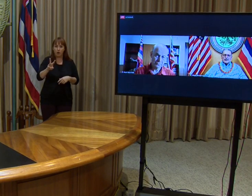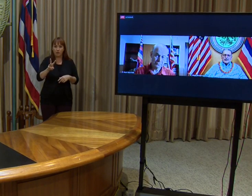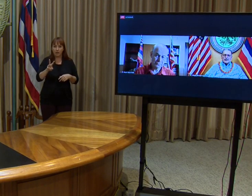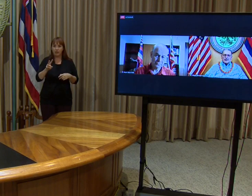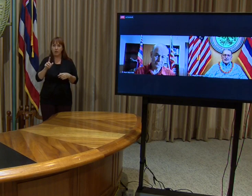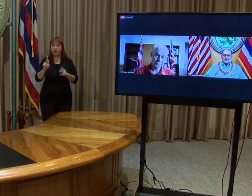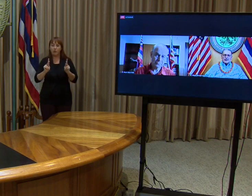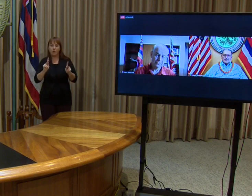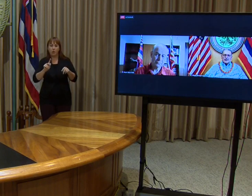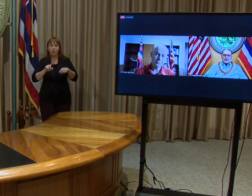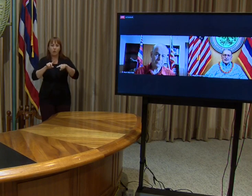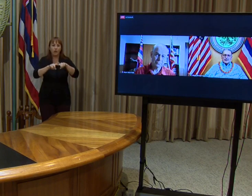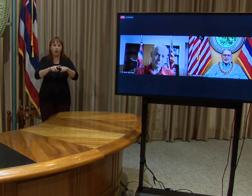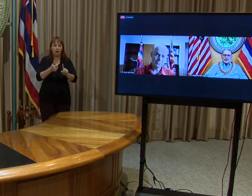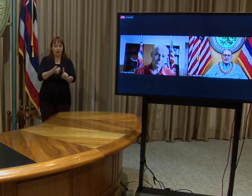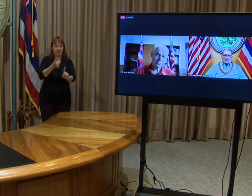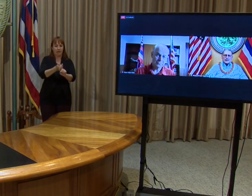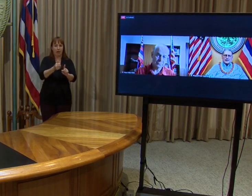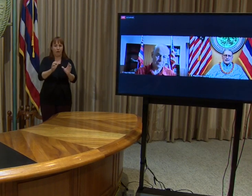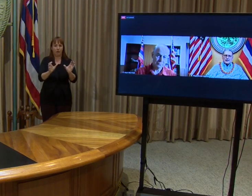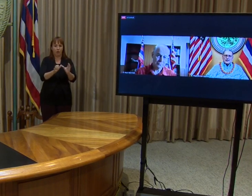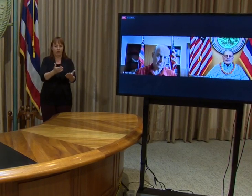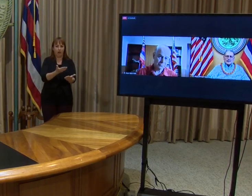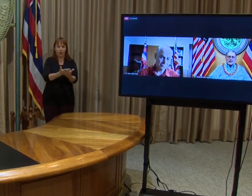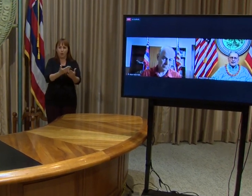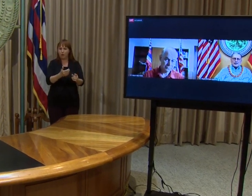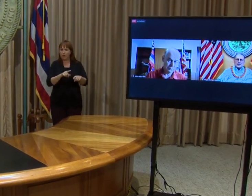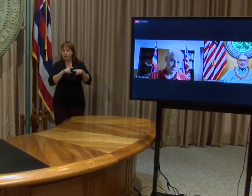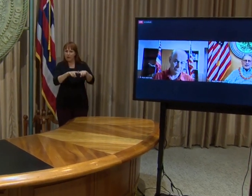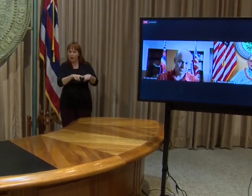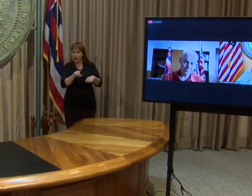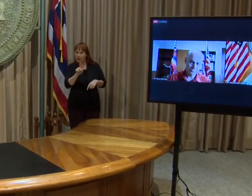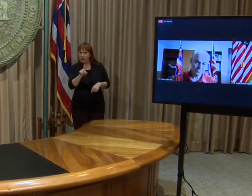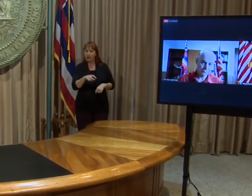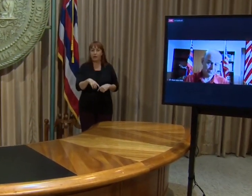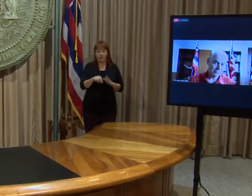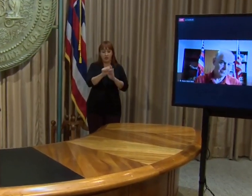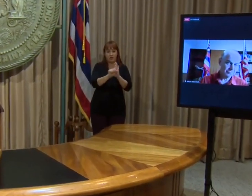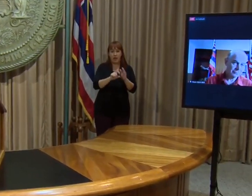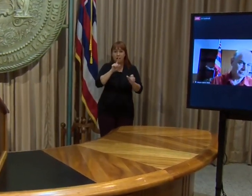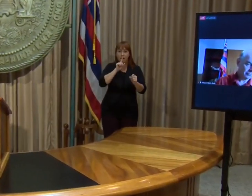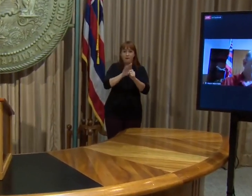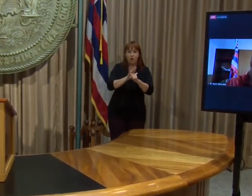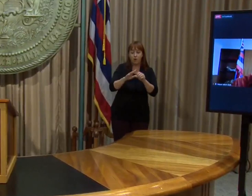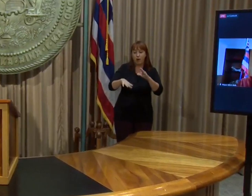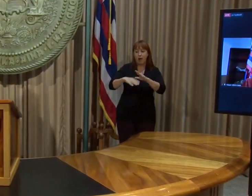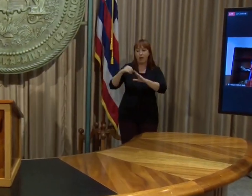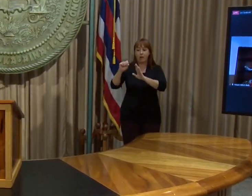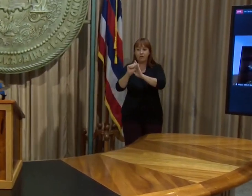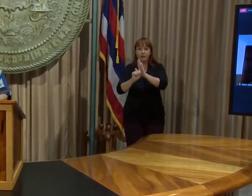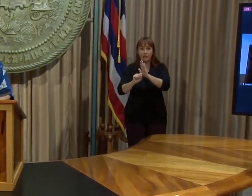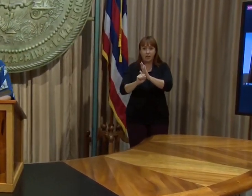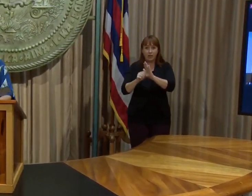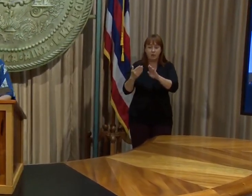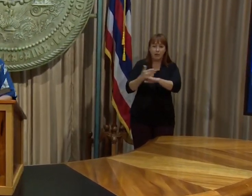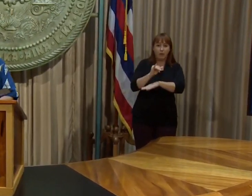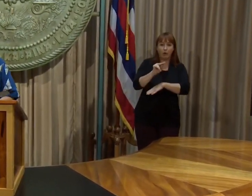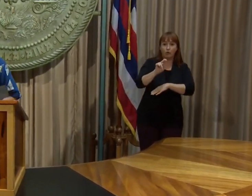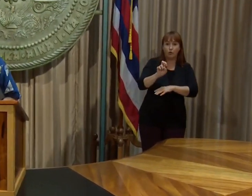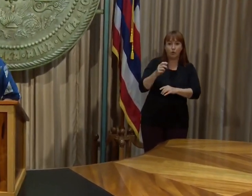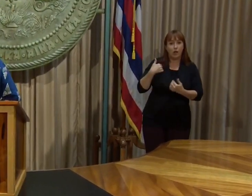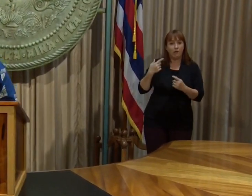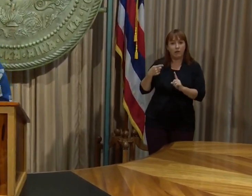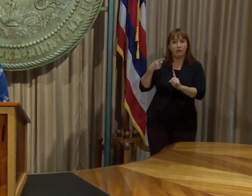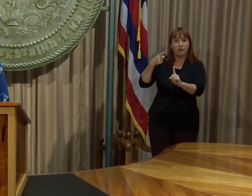on travelers self-certifying? And will the state be able to verify vaccinations from other states by June, the expected target